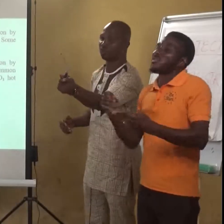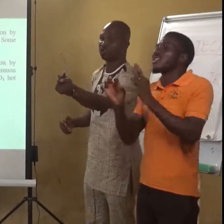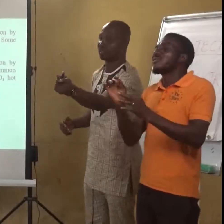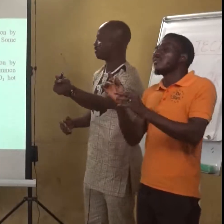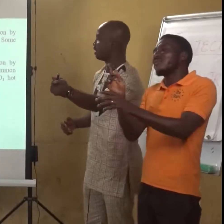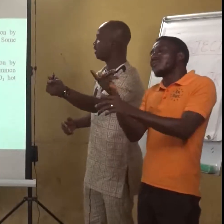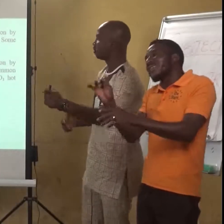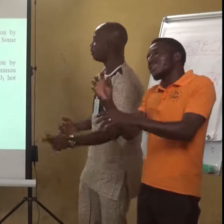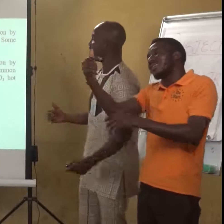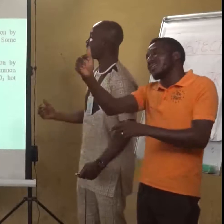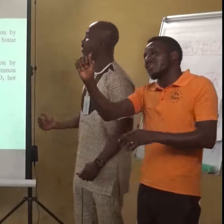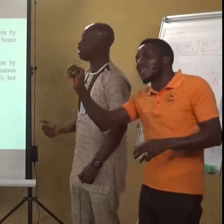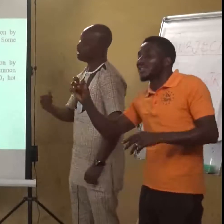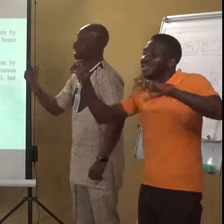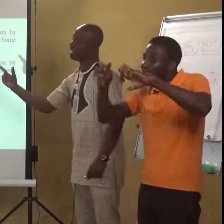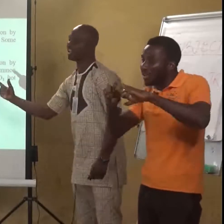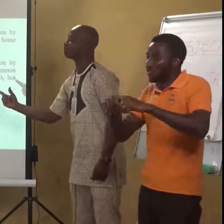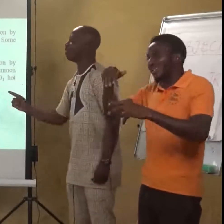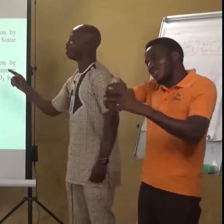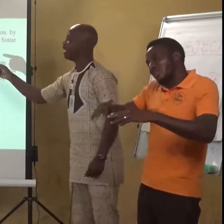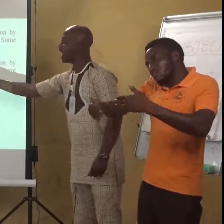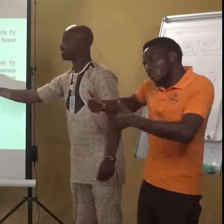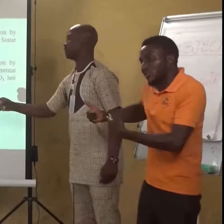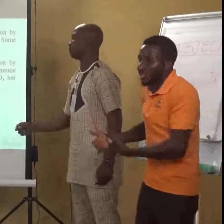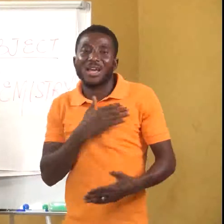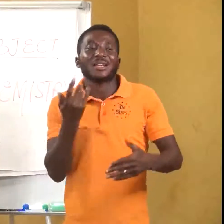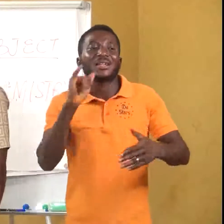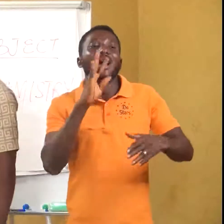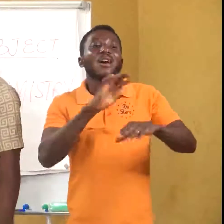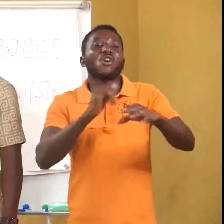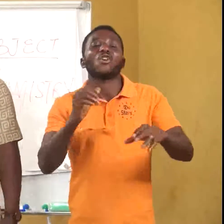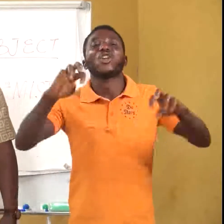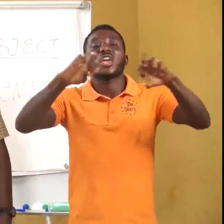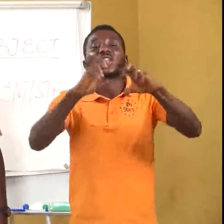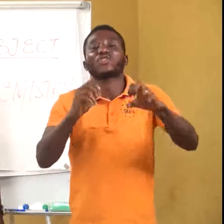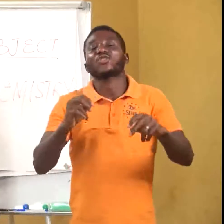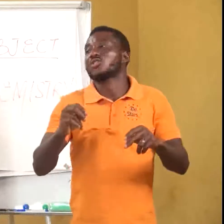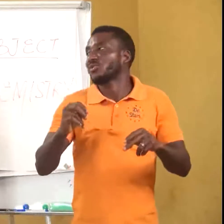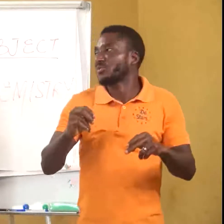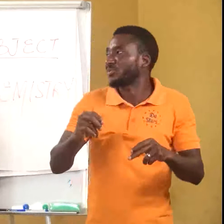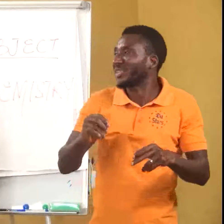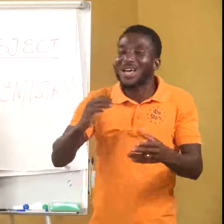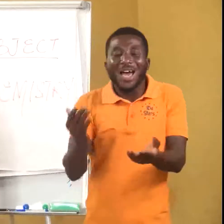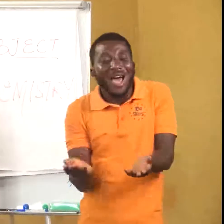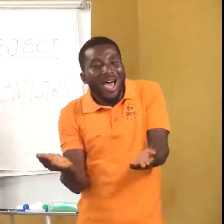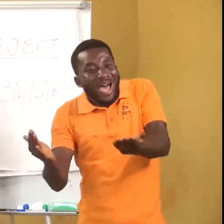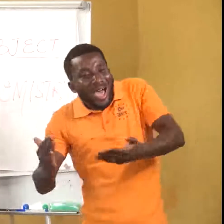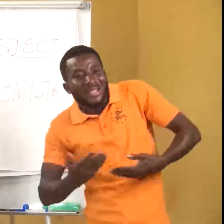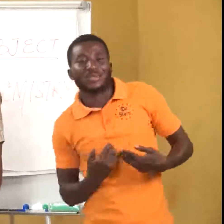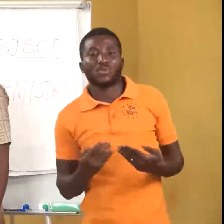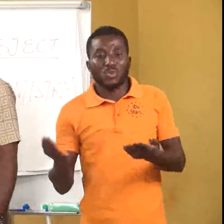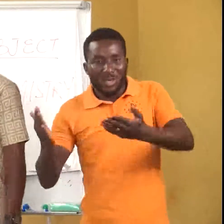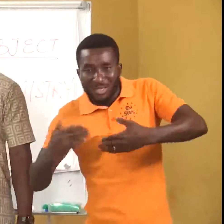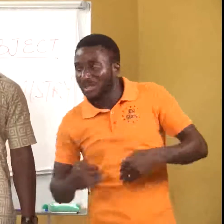oxidation process. So they are called electron acceptors. And they are reduced in the process. Remember, they